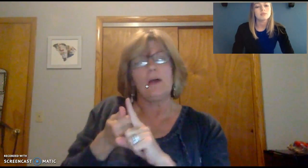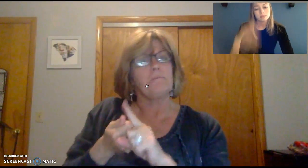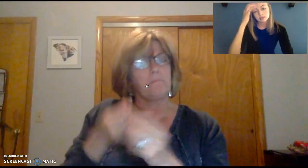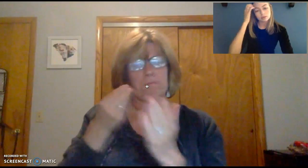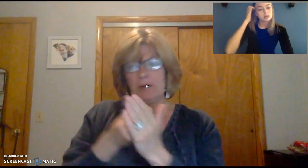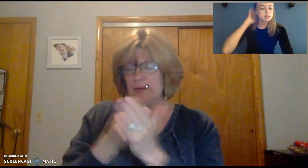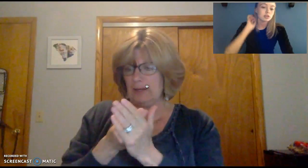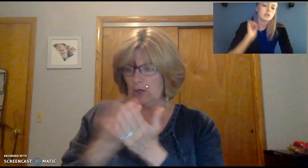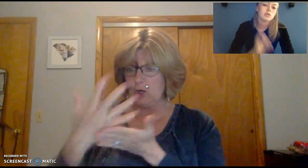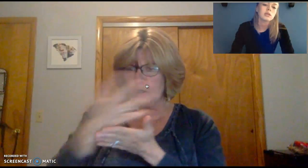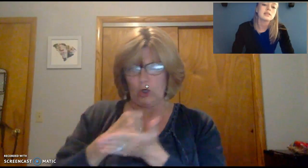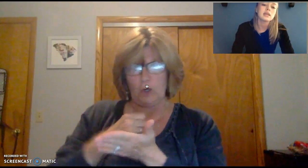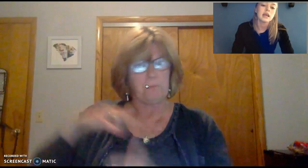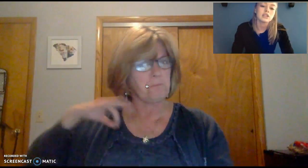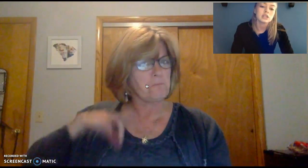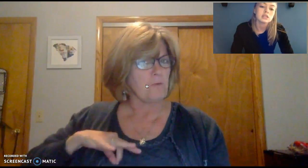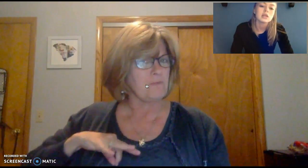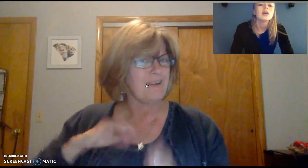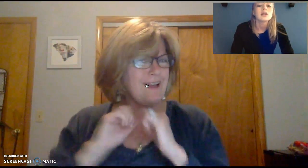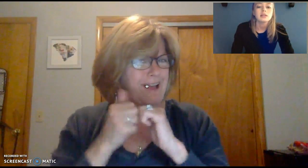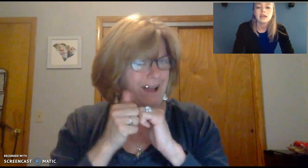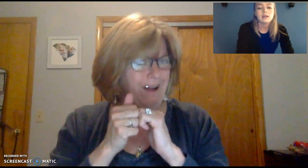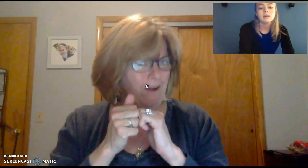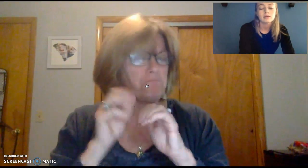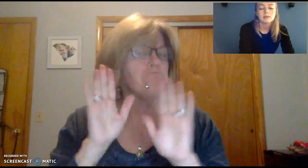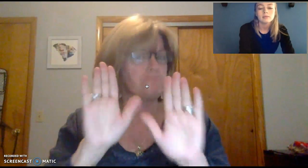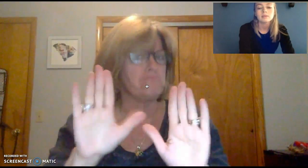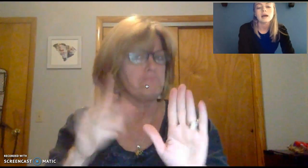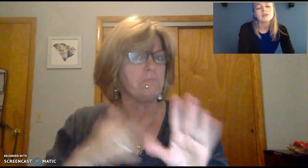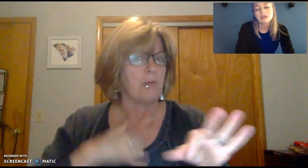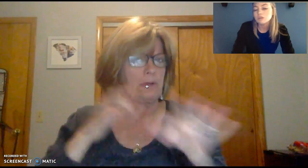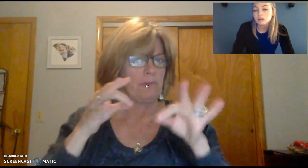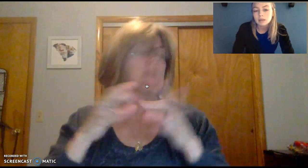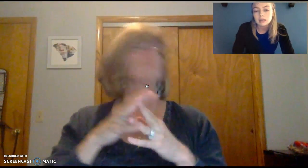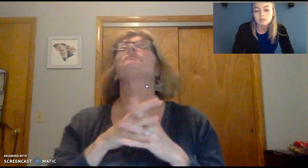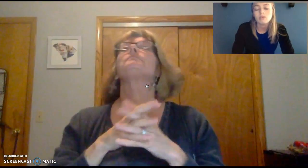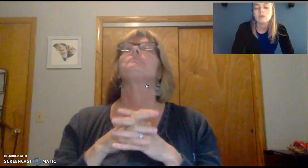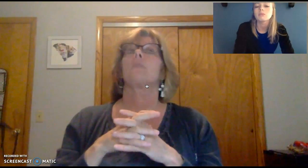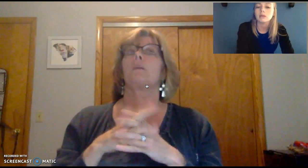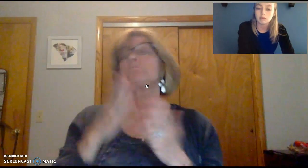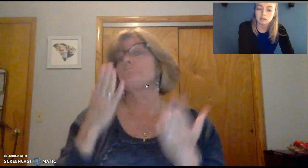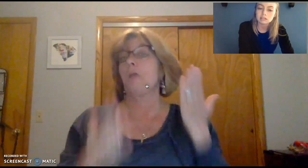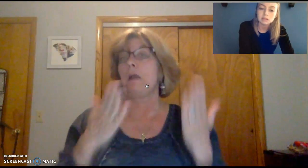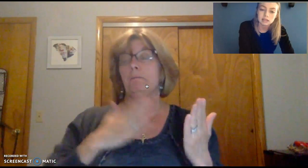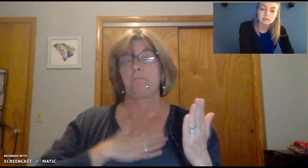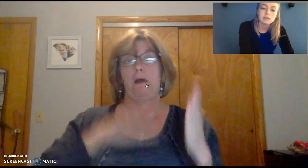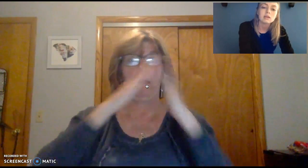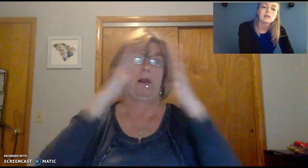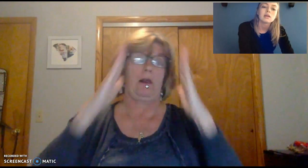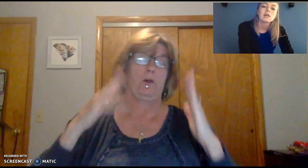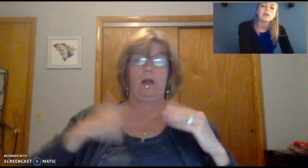So the realtor, the real estate agent, how do they earn their money? Well, I'm going to explain